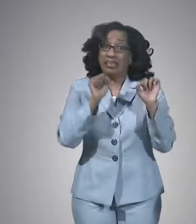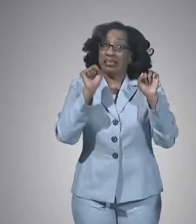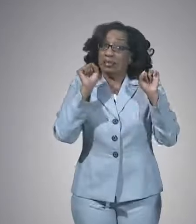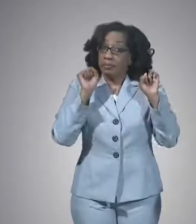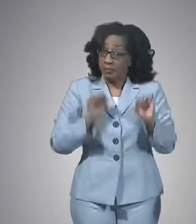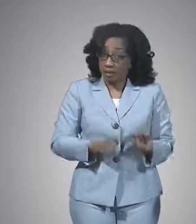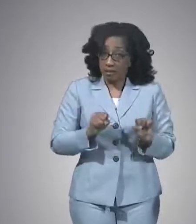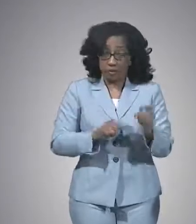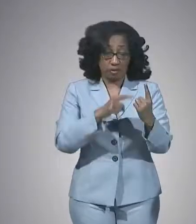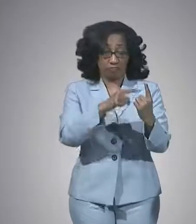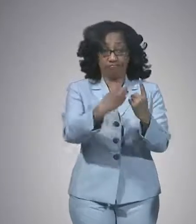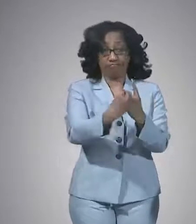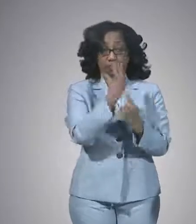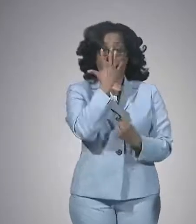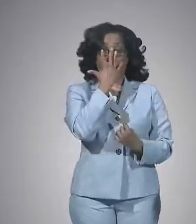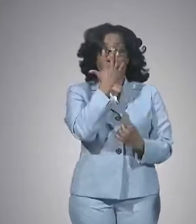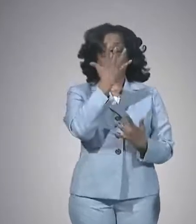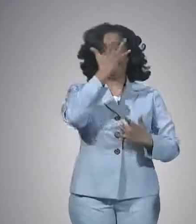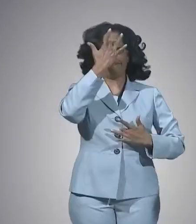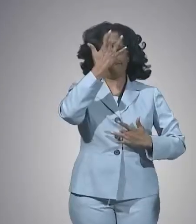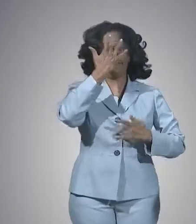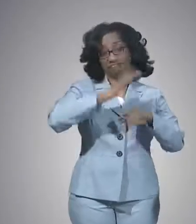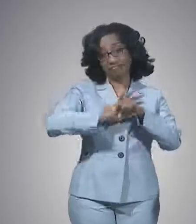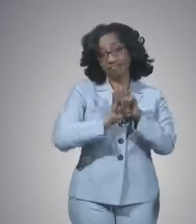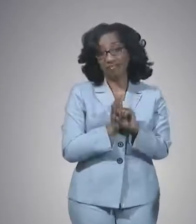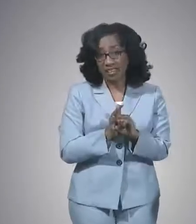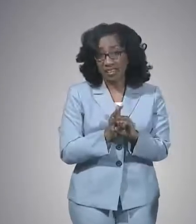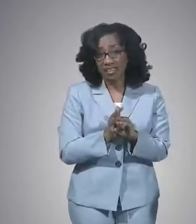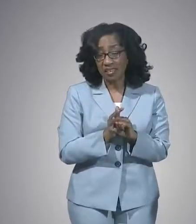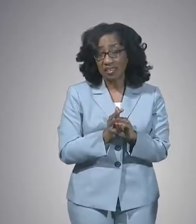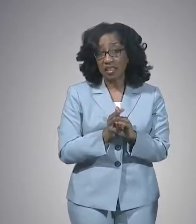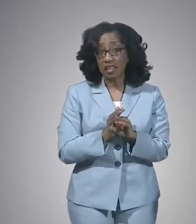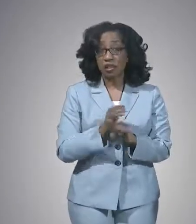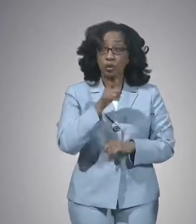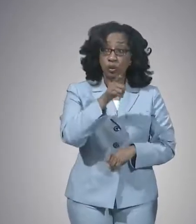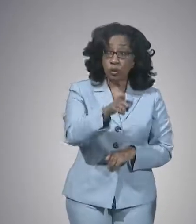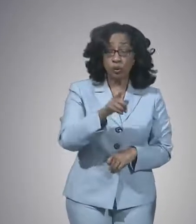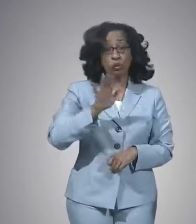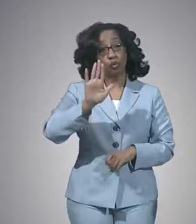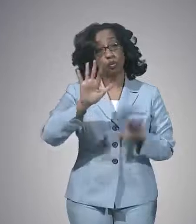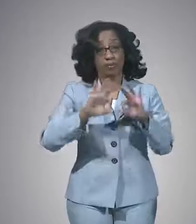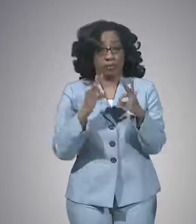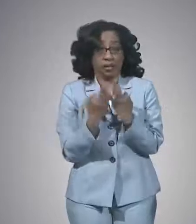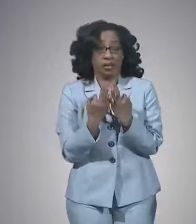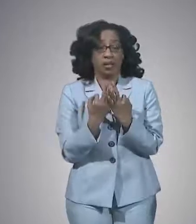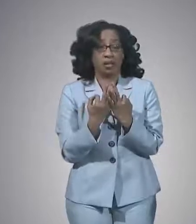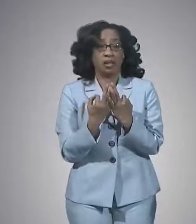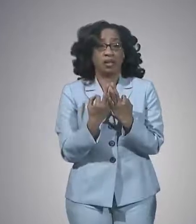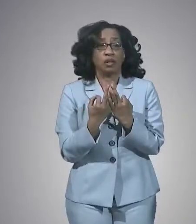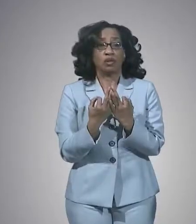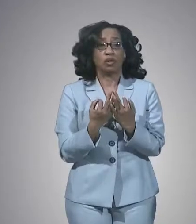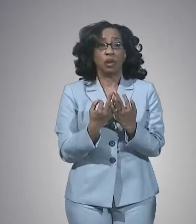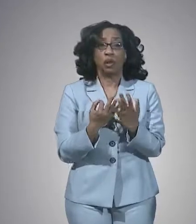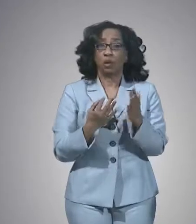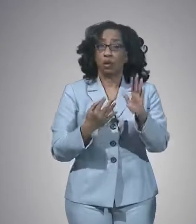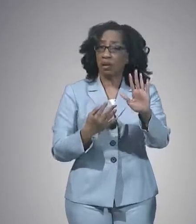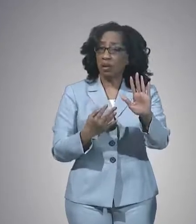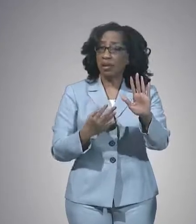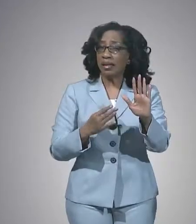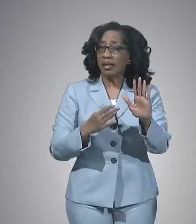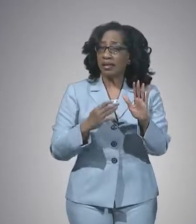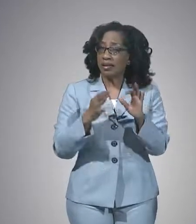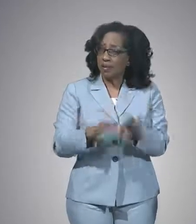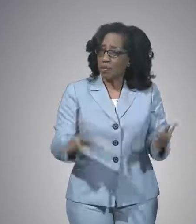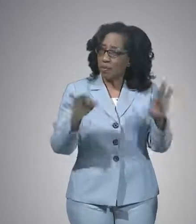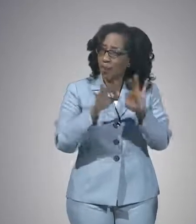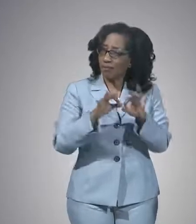pose an exposure risk of COVID-19 to you and your family. And so with that type of information, we like to